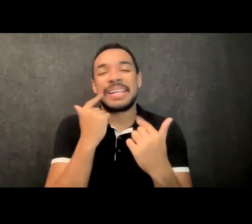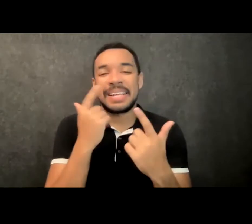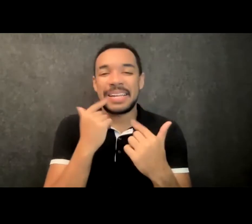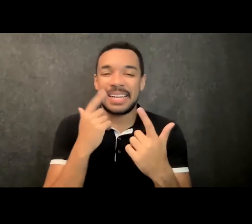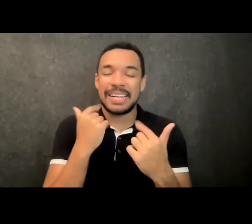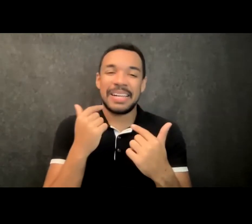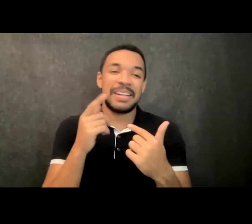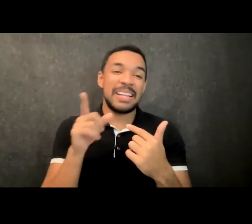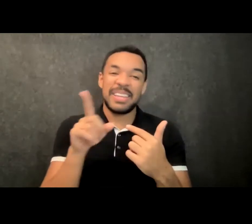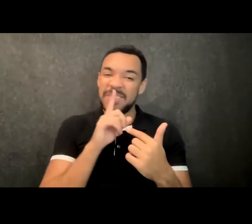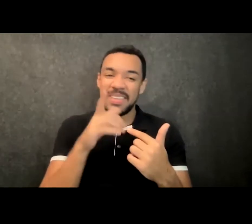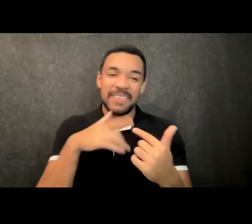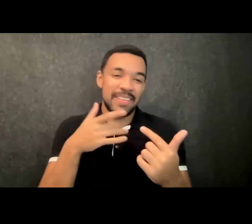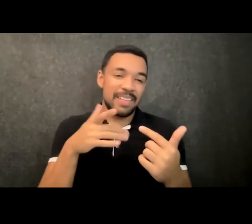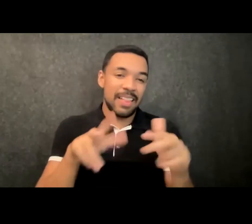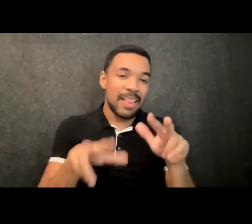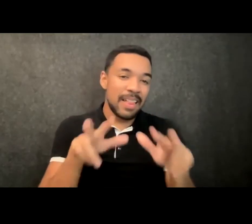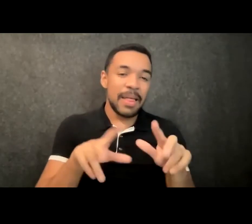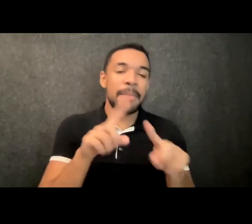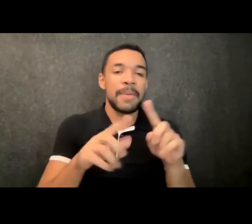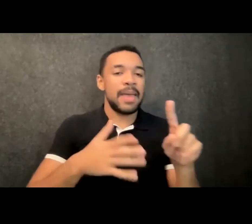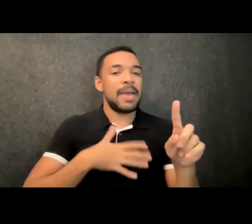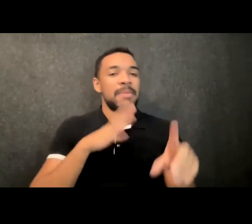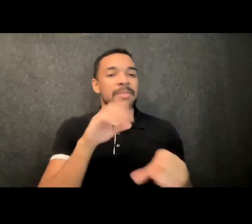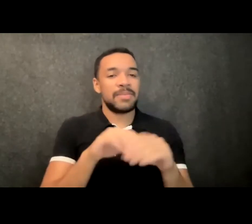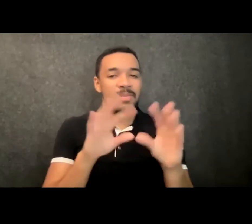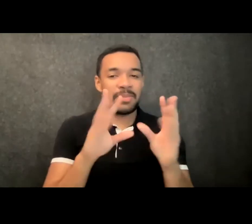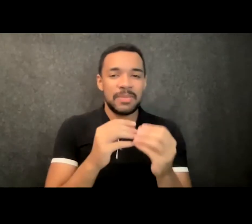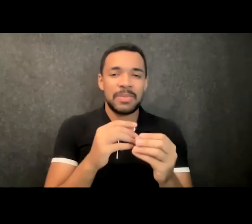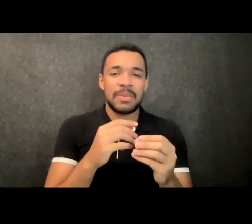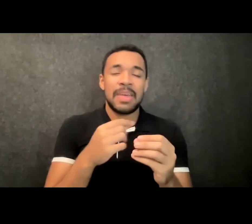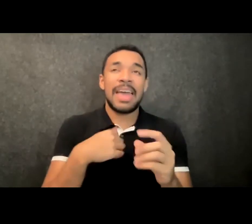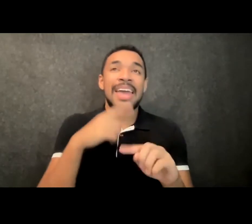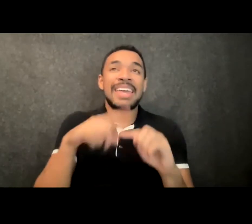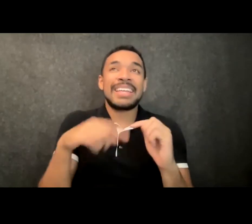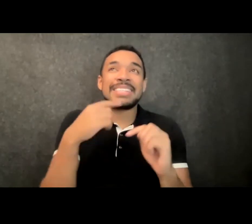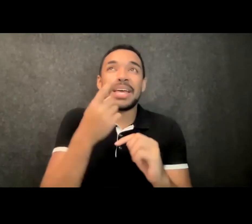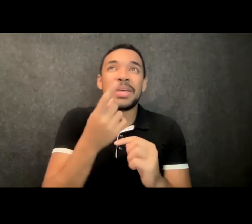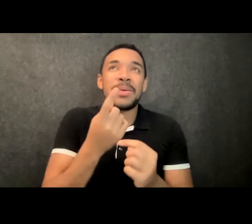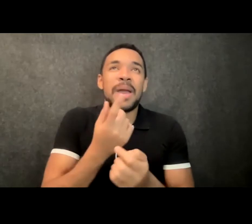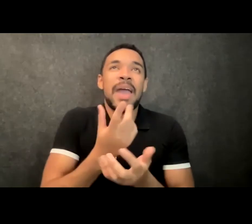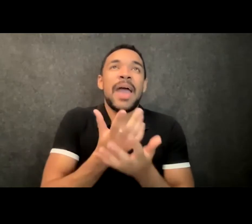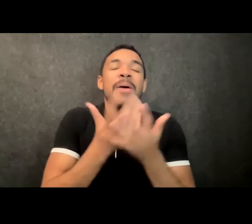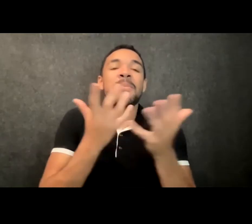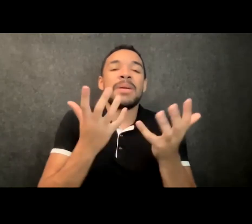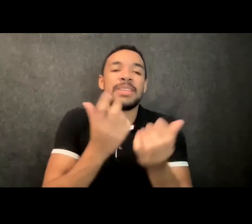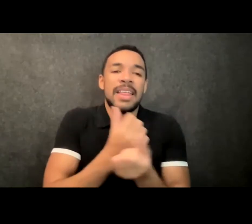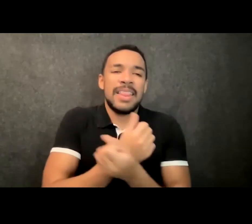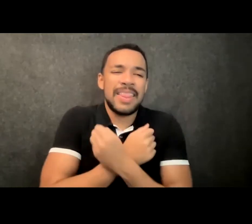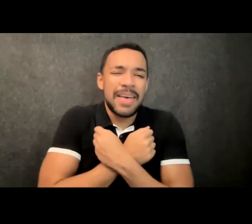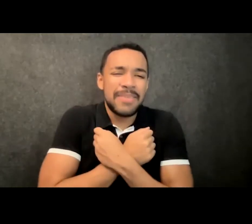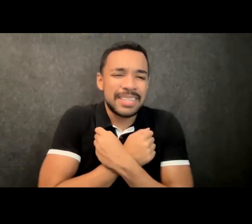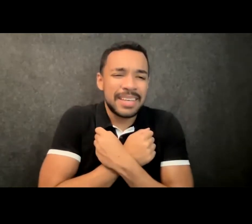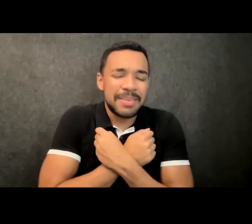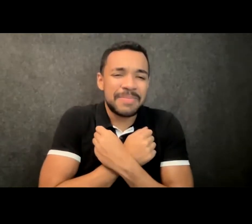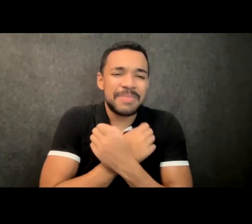group. I can't tell you how much I loved him right then, how it just flooded over me.